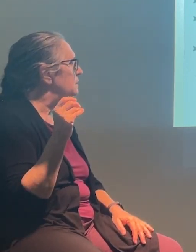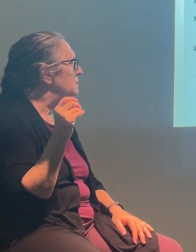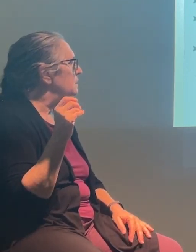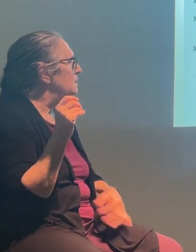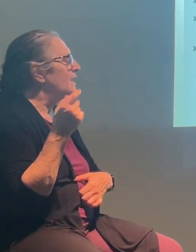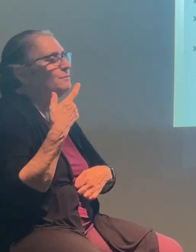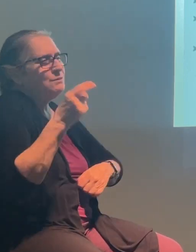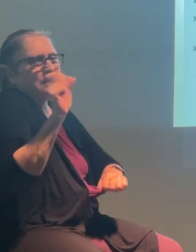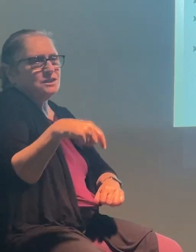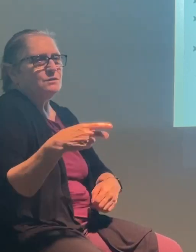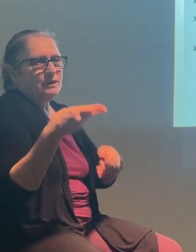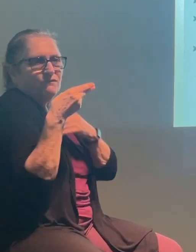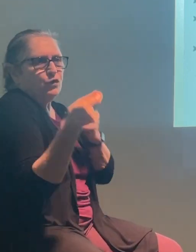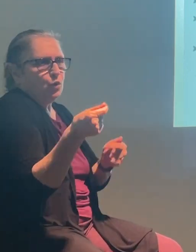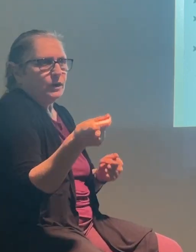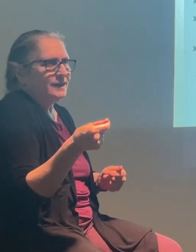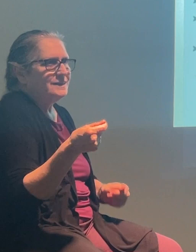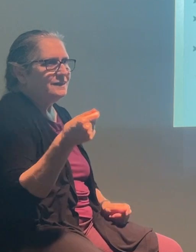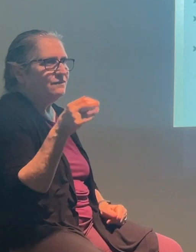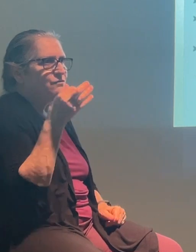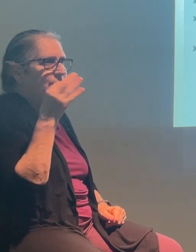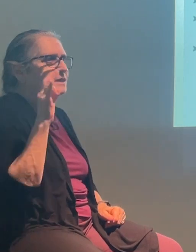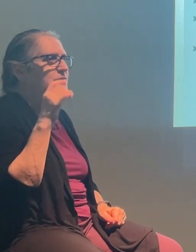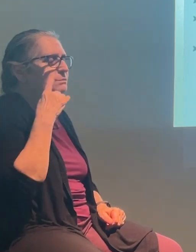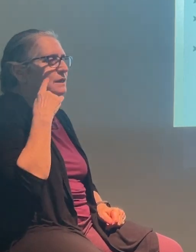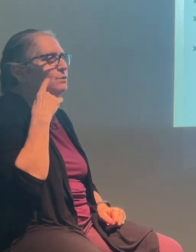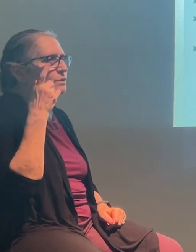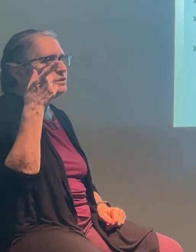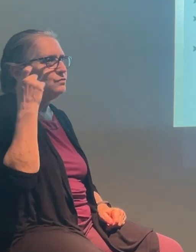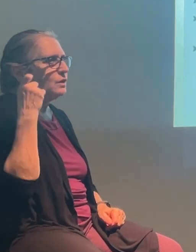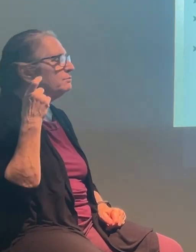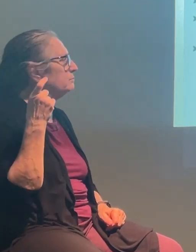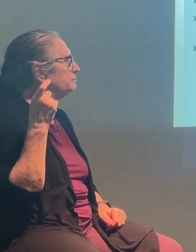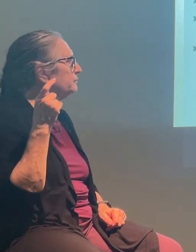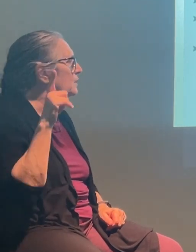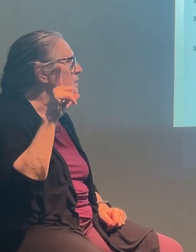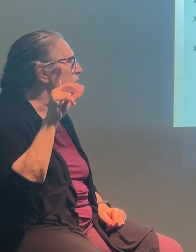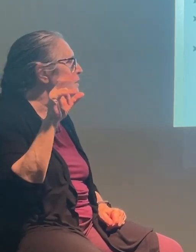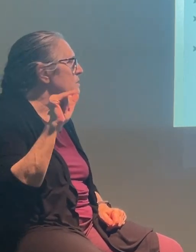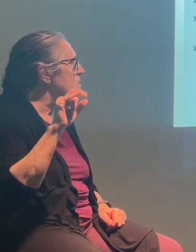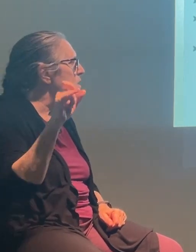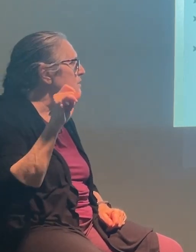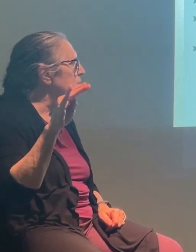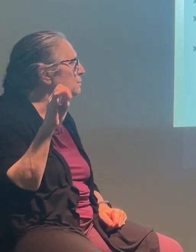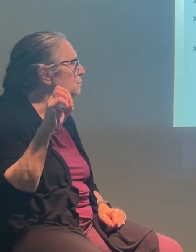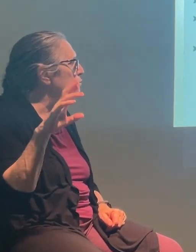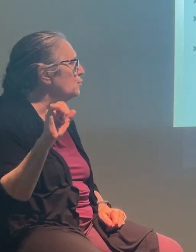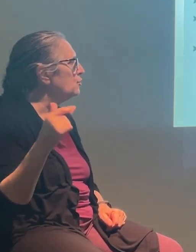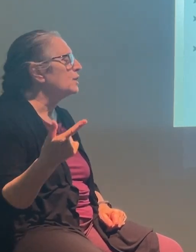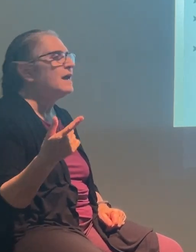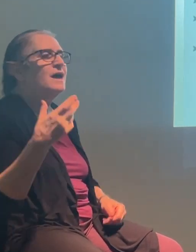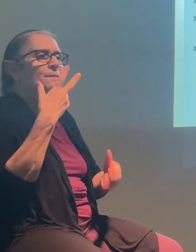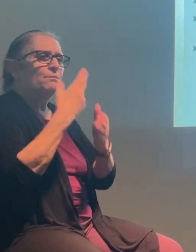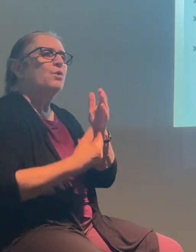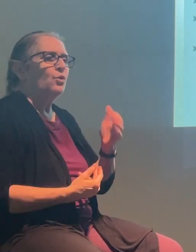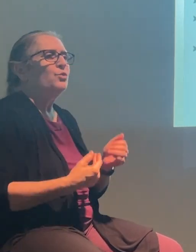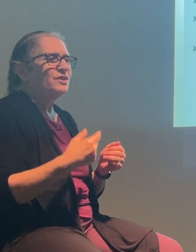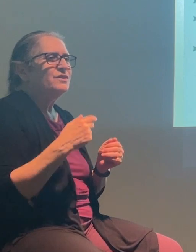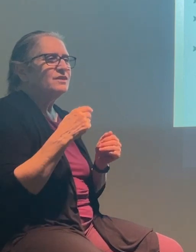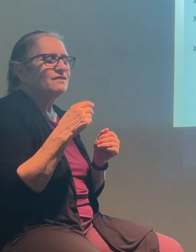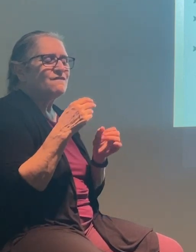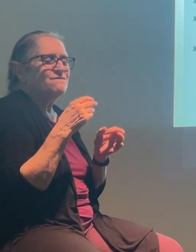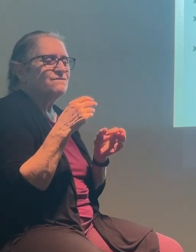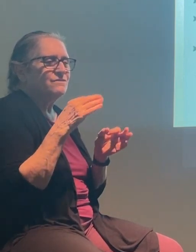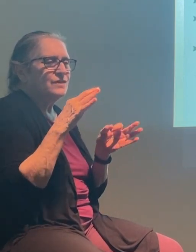French, being from Luxembourg, the family. And then both parents have French first names, so I guess they were more French than